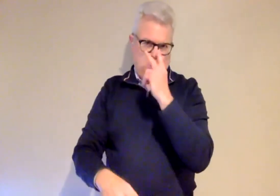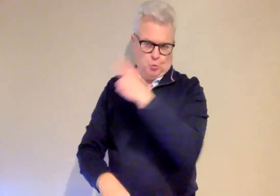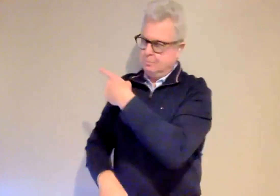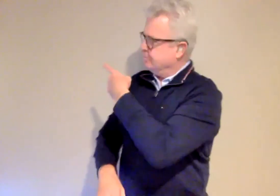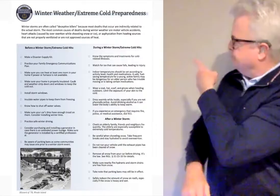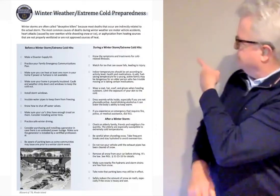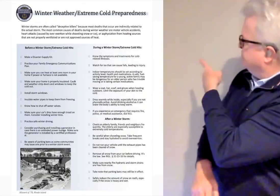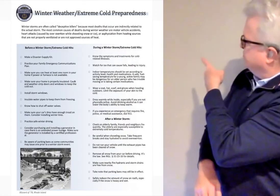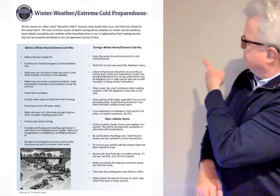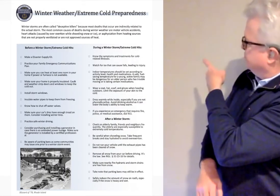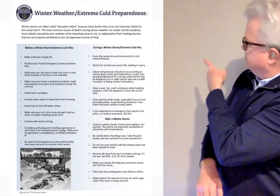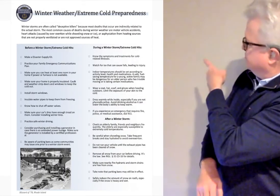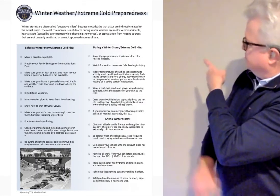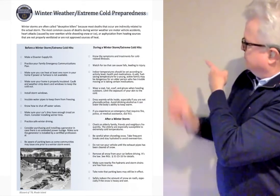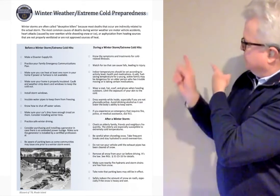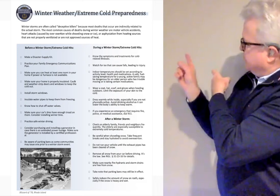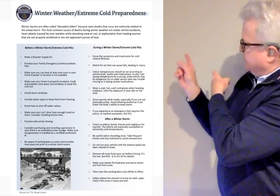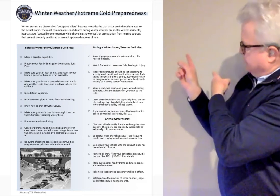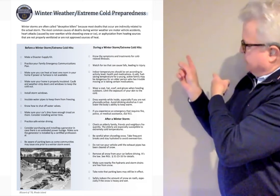prepared. And that page will look like this.